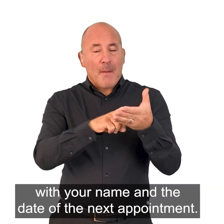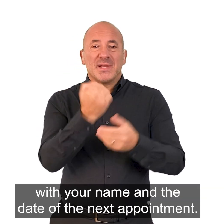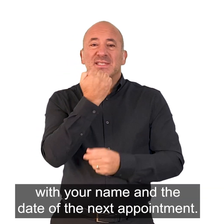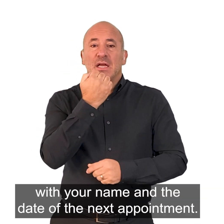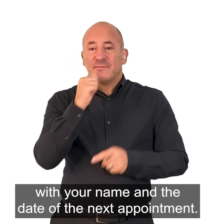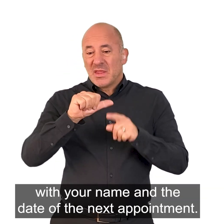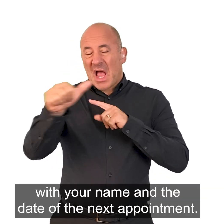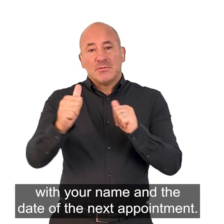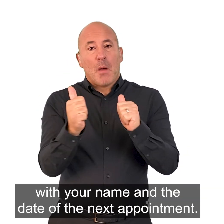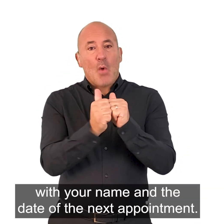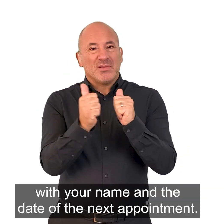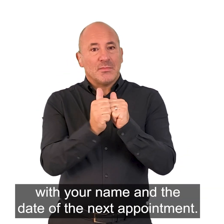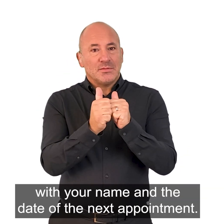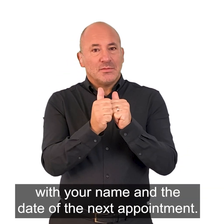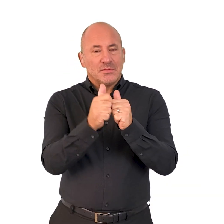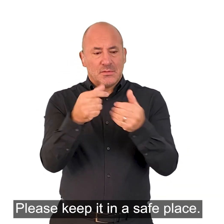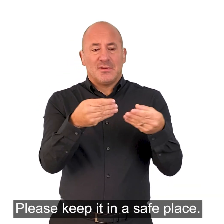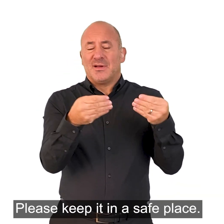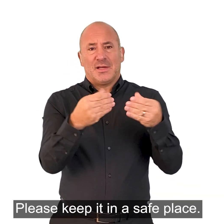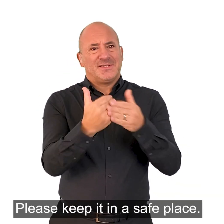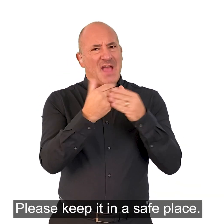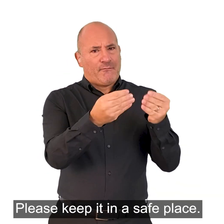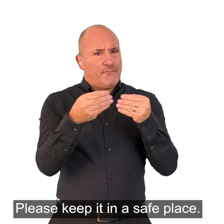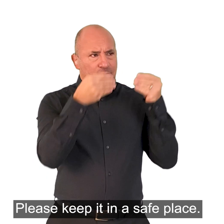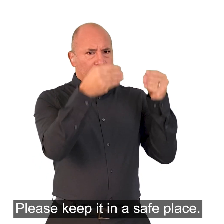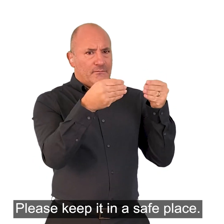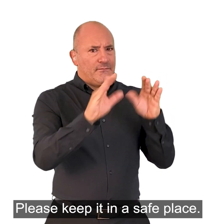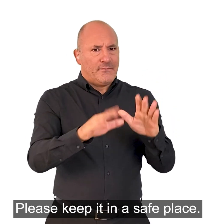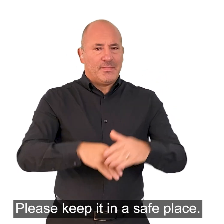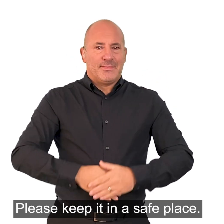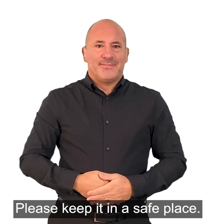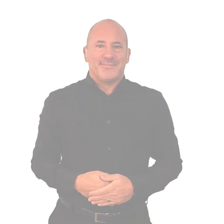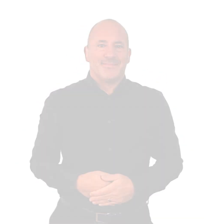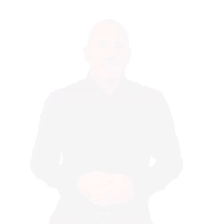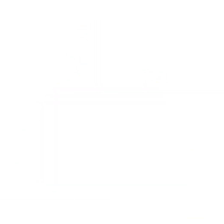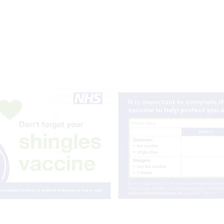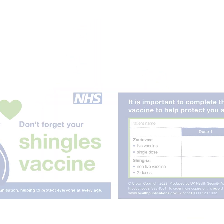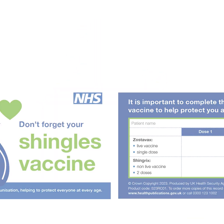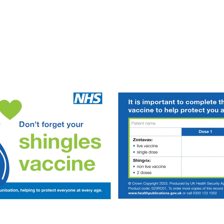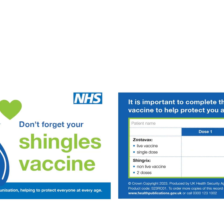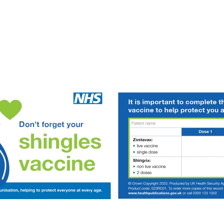date of the next appointment. Please keep it in a safe place.